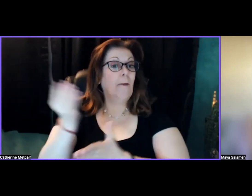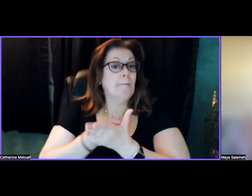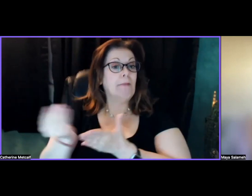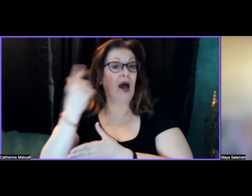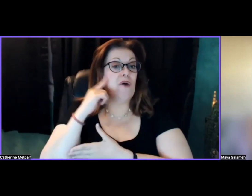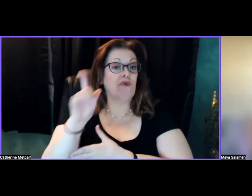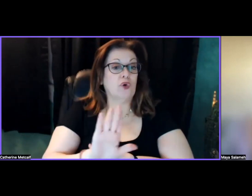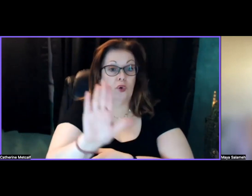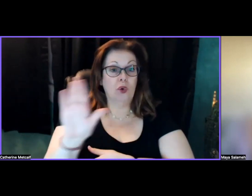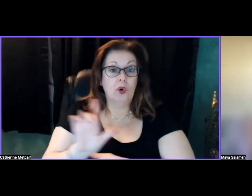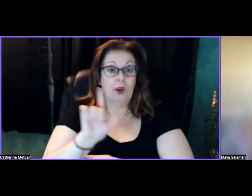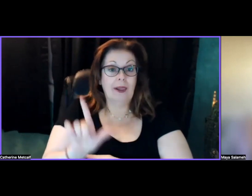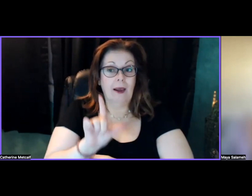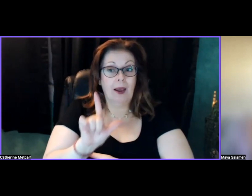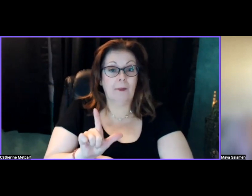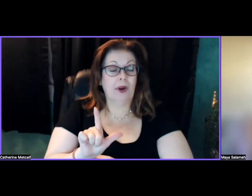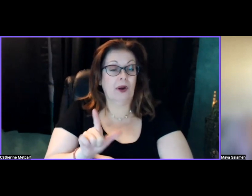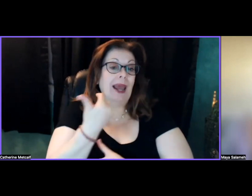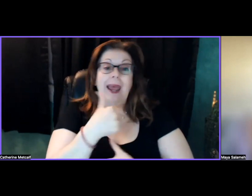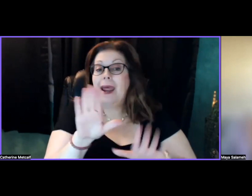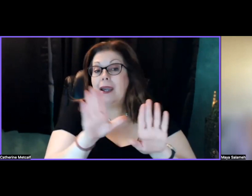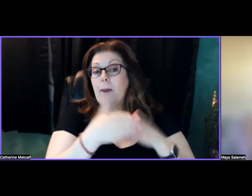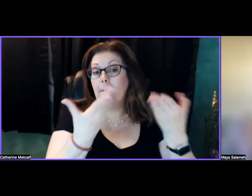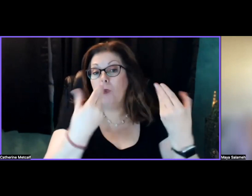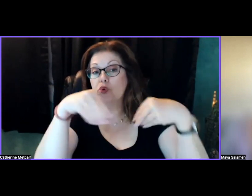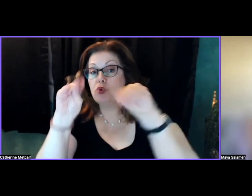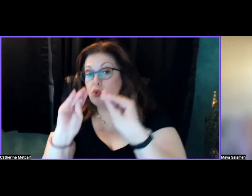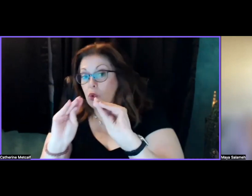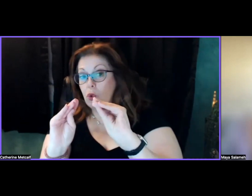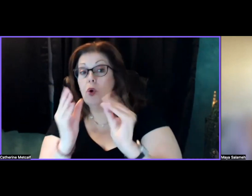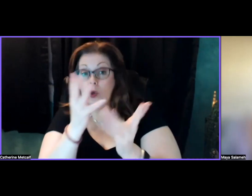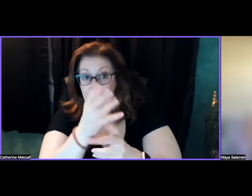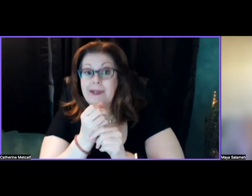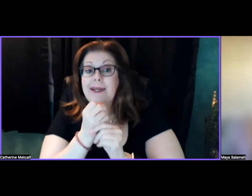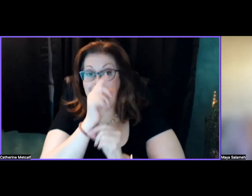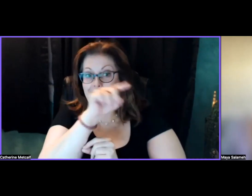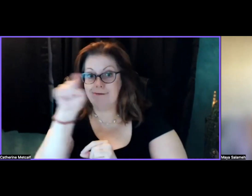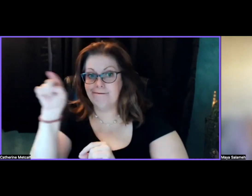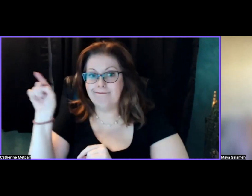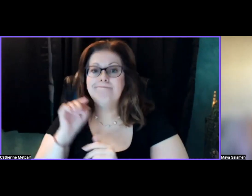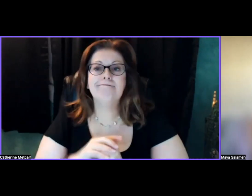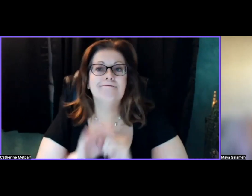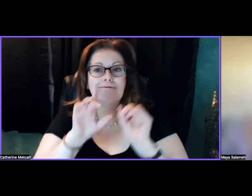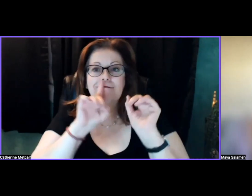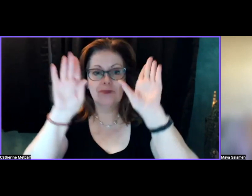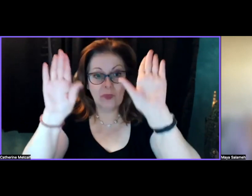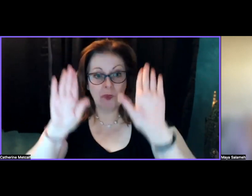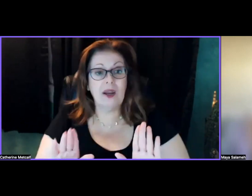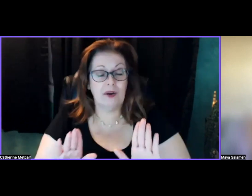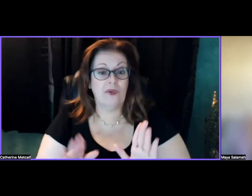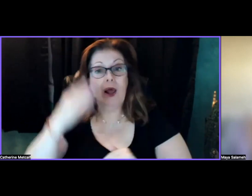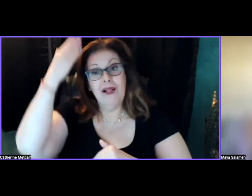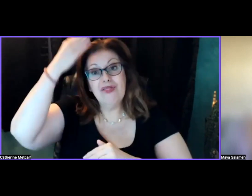Bookshop or anywhere else that you get your books from. It is wonderful, and the cover is